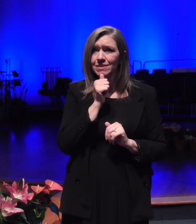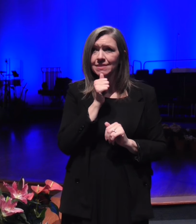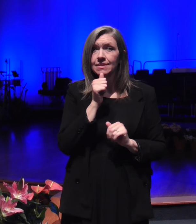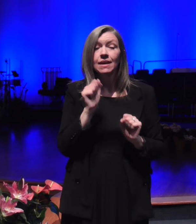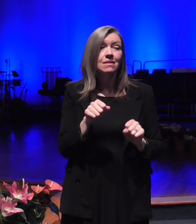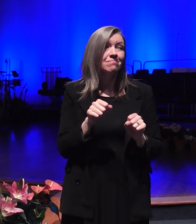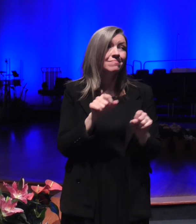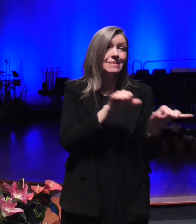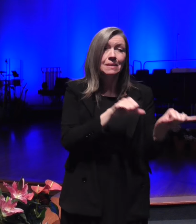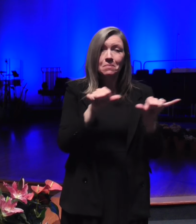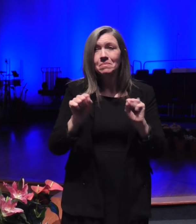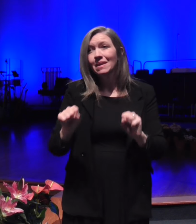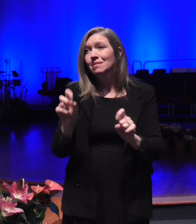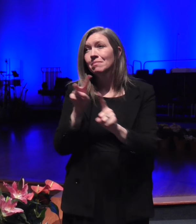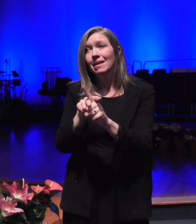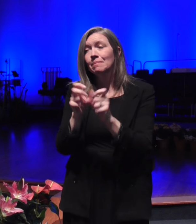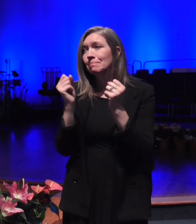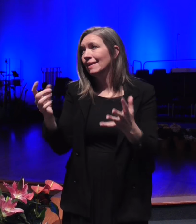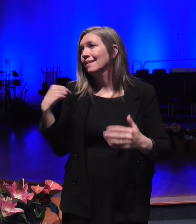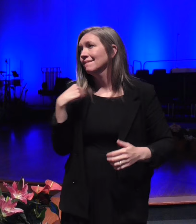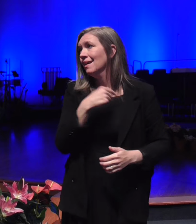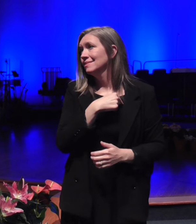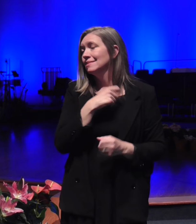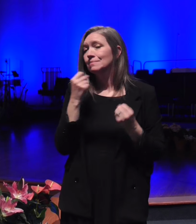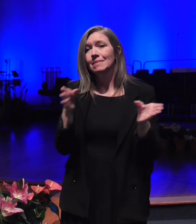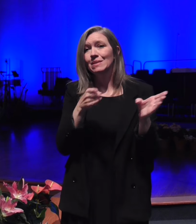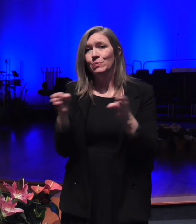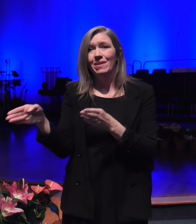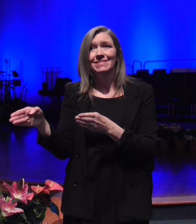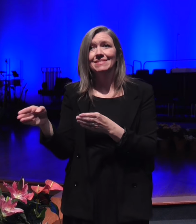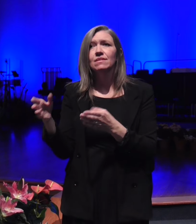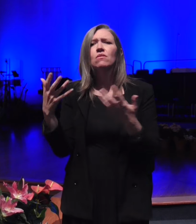true for so many of us in so many different ways, there's already this part of him